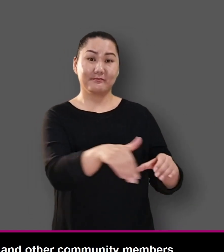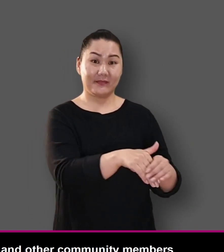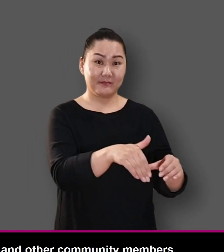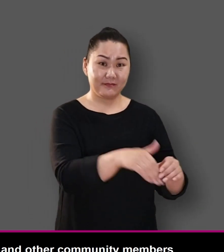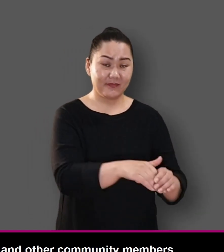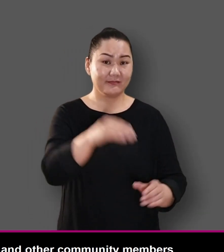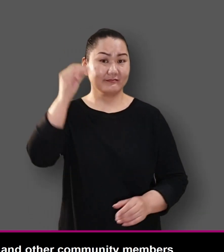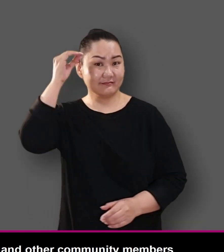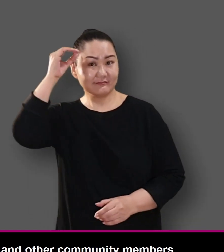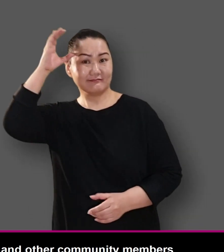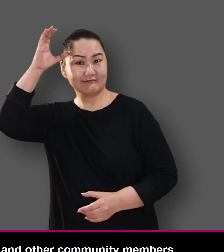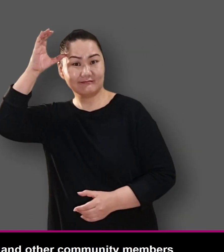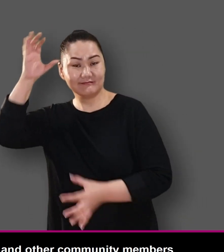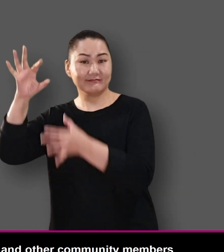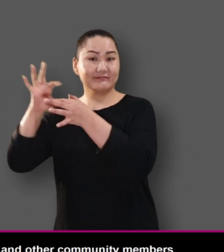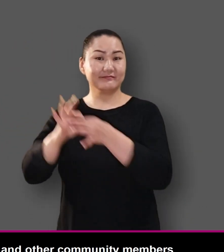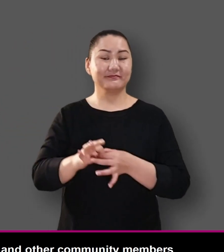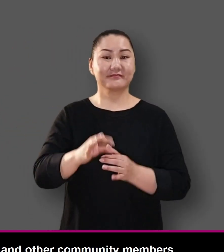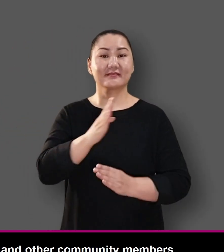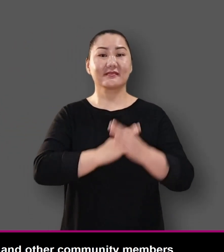amongst decision-makers and other community members,